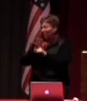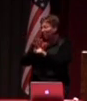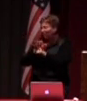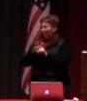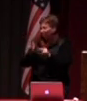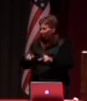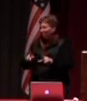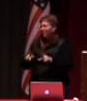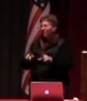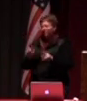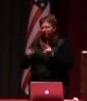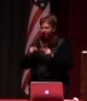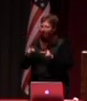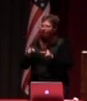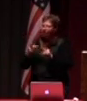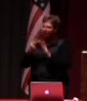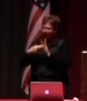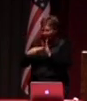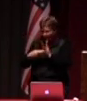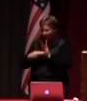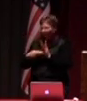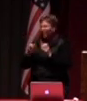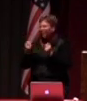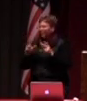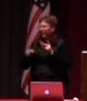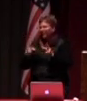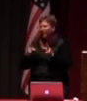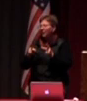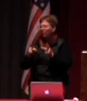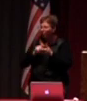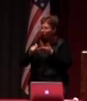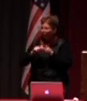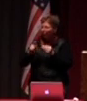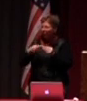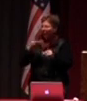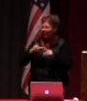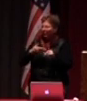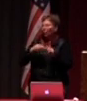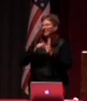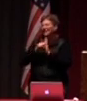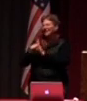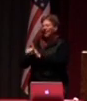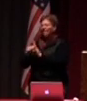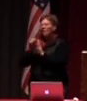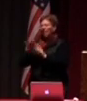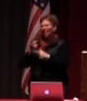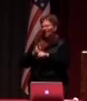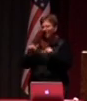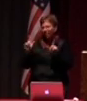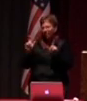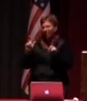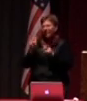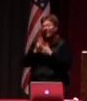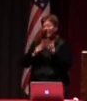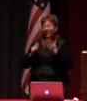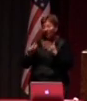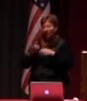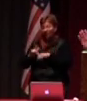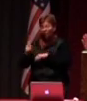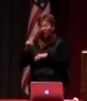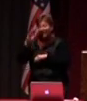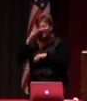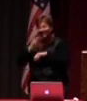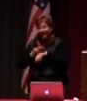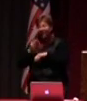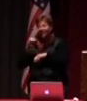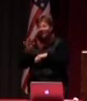Whigs, French philosophes, American revolutionaries alike seized on him as a symbol of liberty. In fact, some of the earliest Sons of Liberty, the